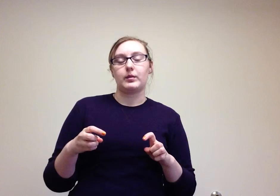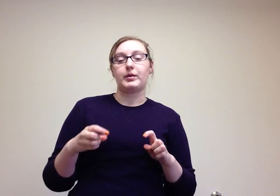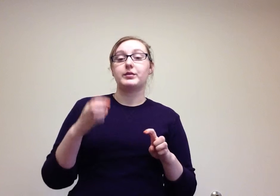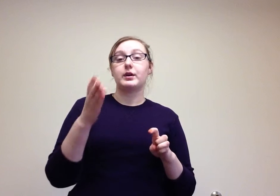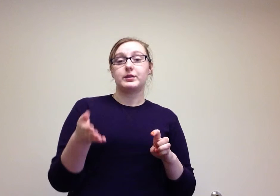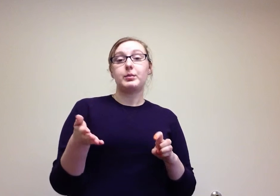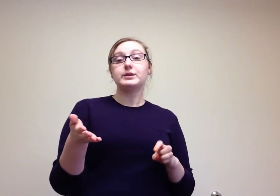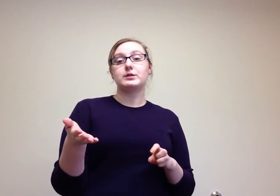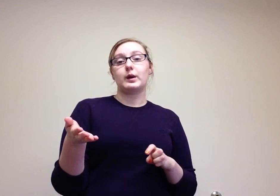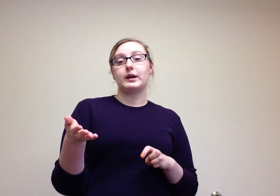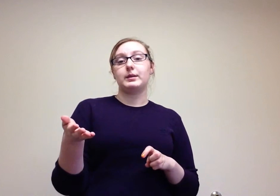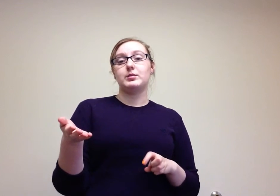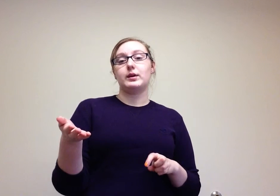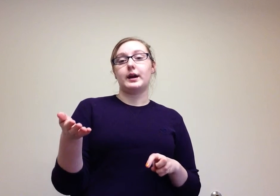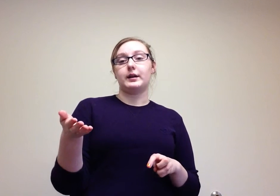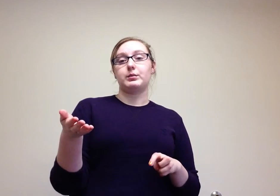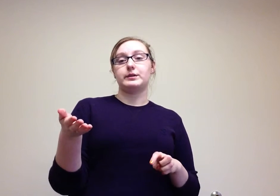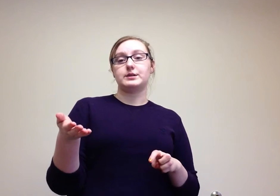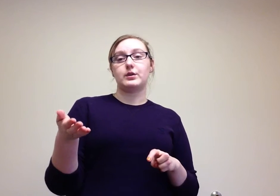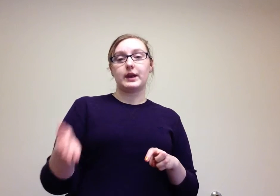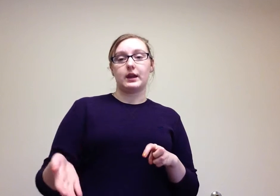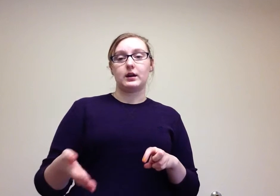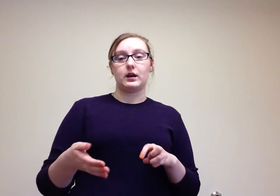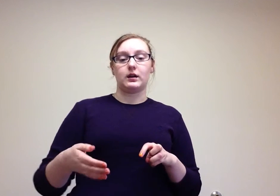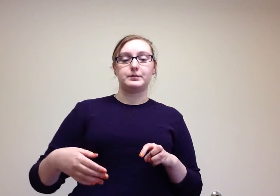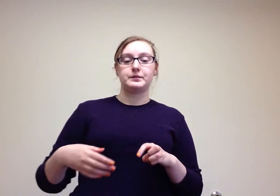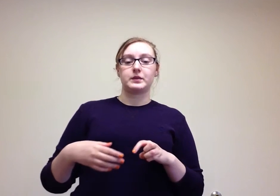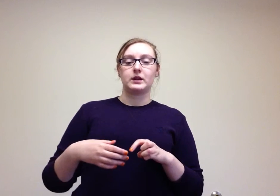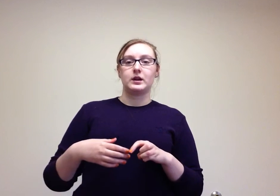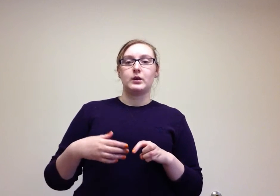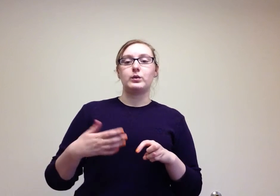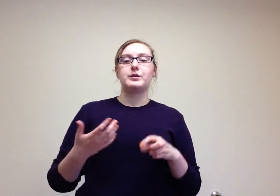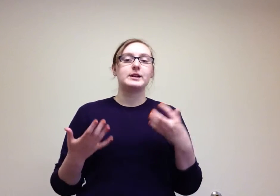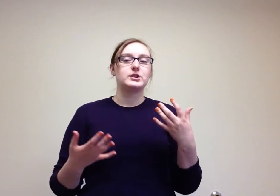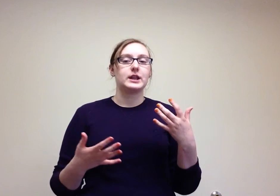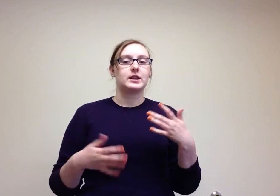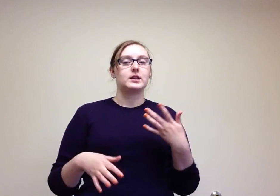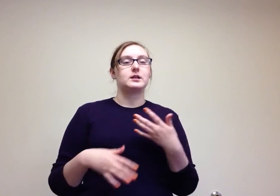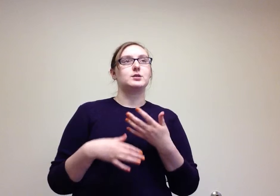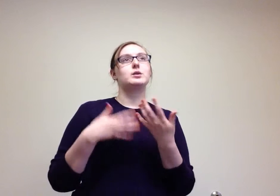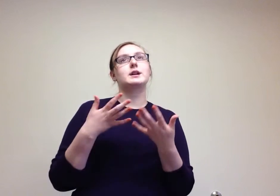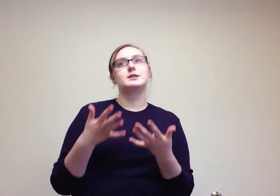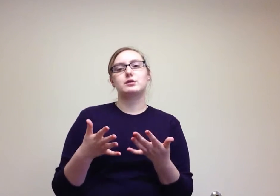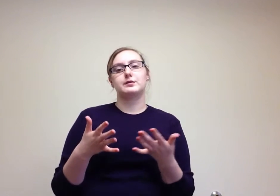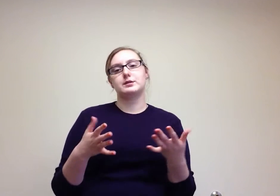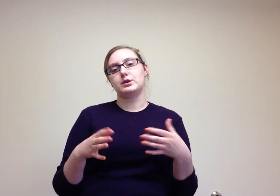But the poison, why people add poison to cocaine, well, if you imagine like the organizer of the drug